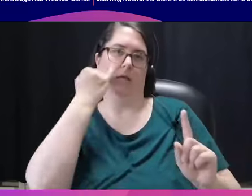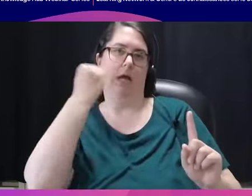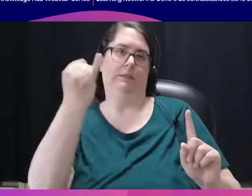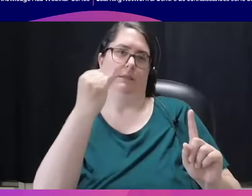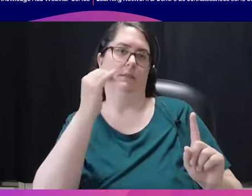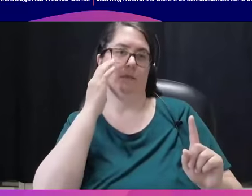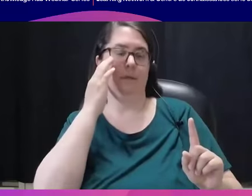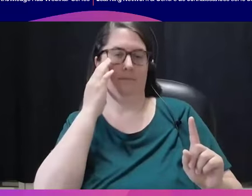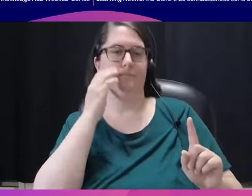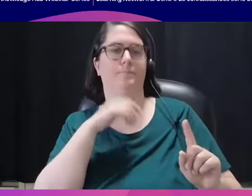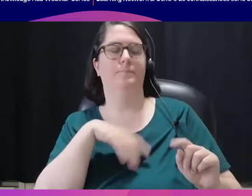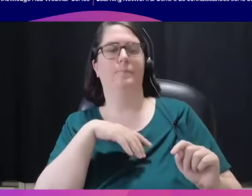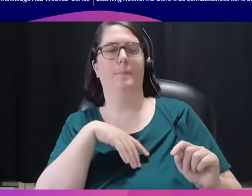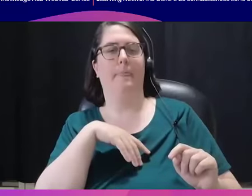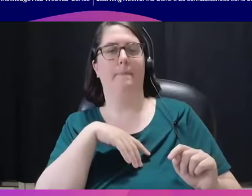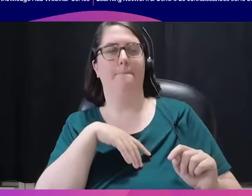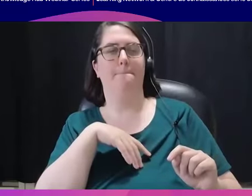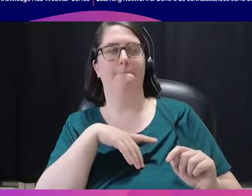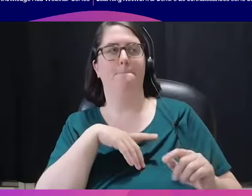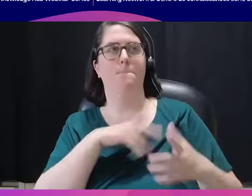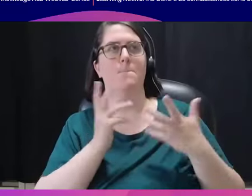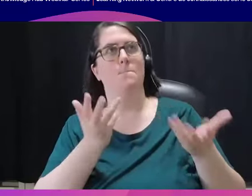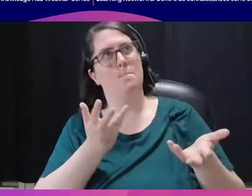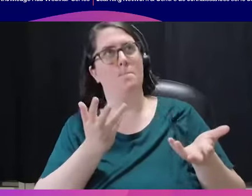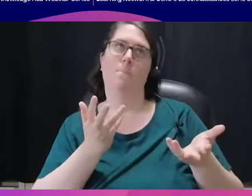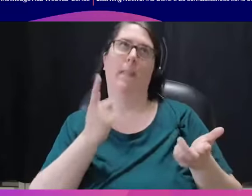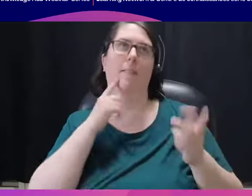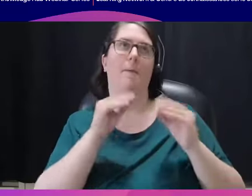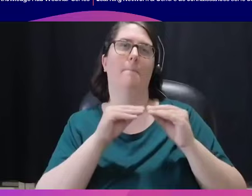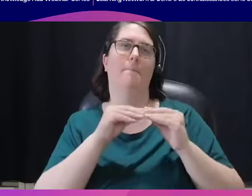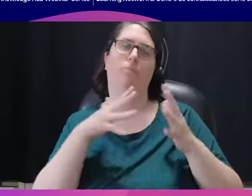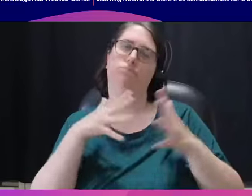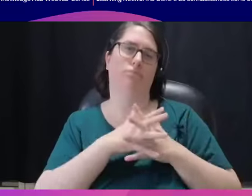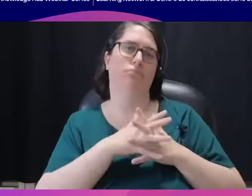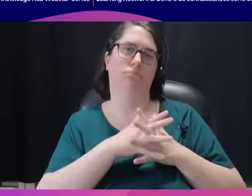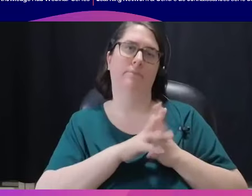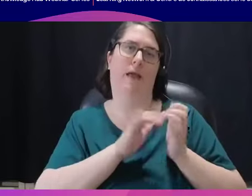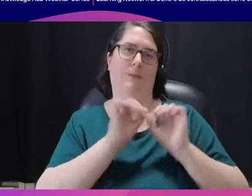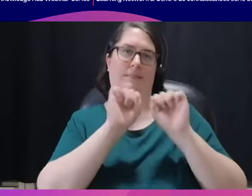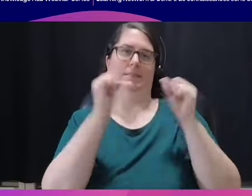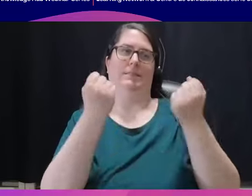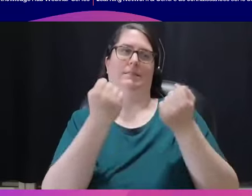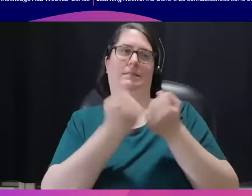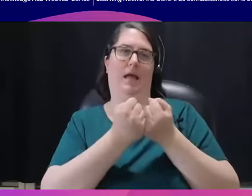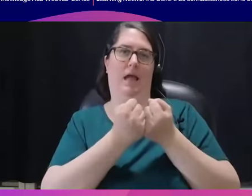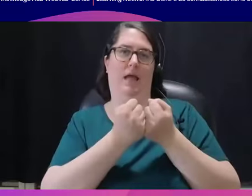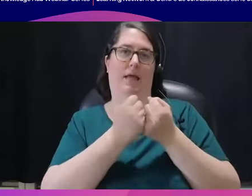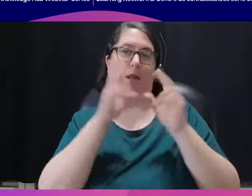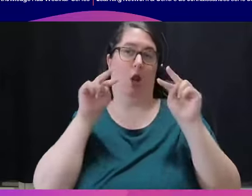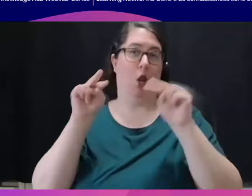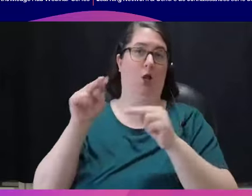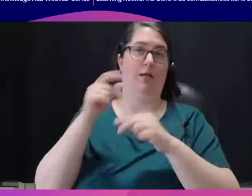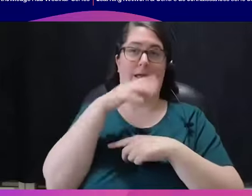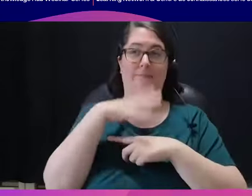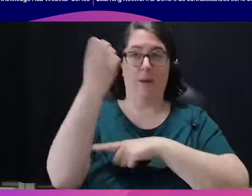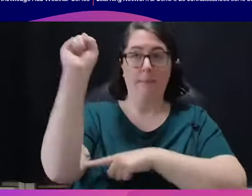of like misogynistic groups. But I think it really is deeply rooted in how society has thought about feminism, how society